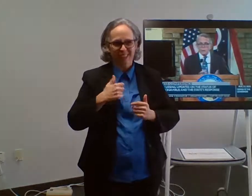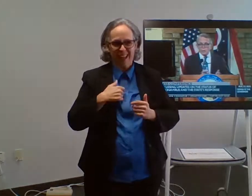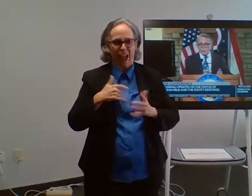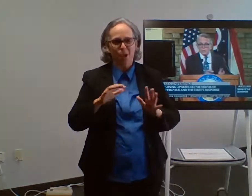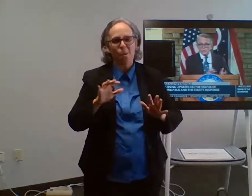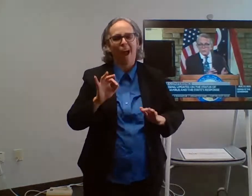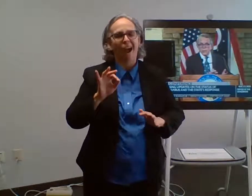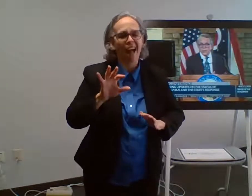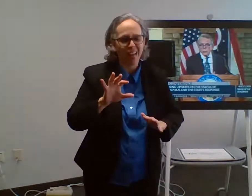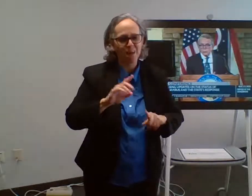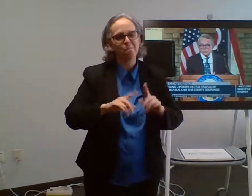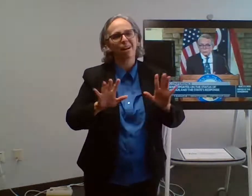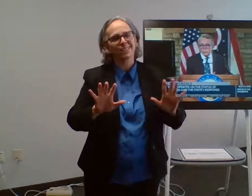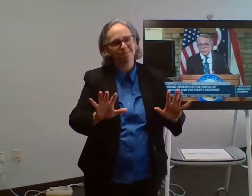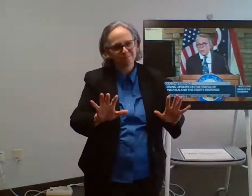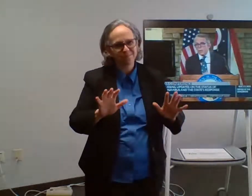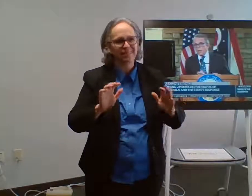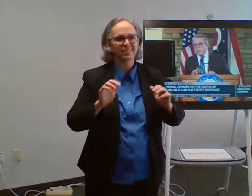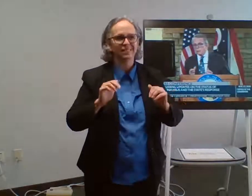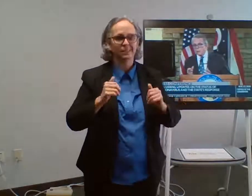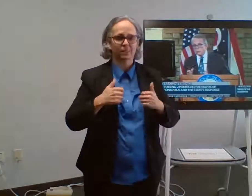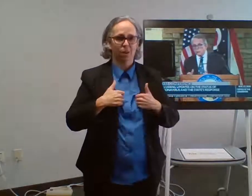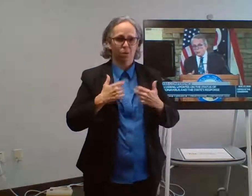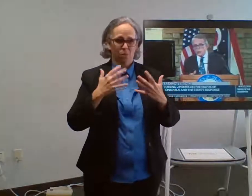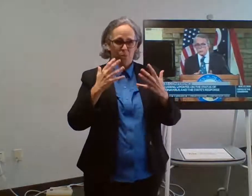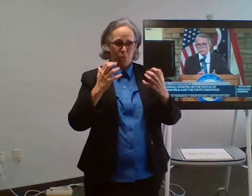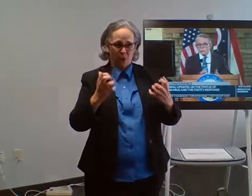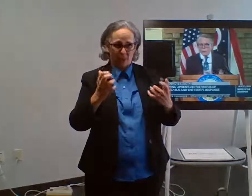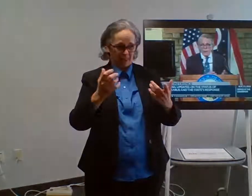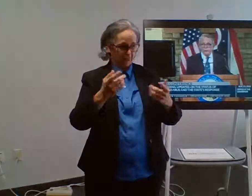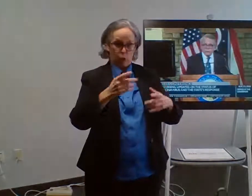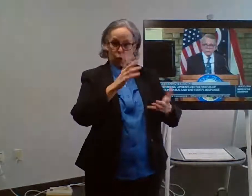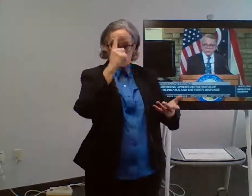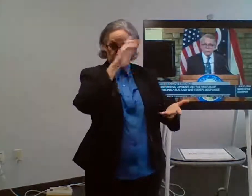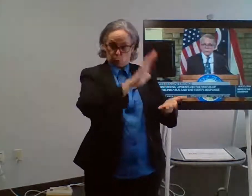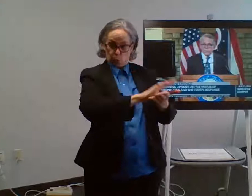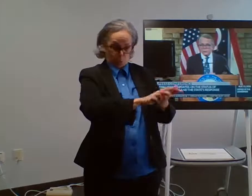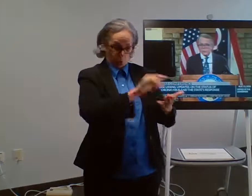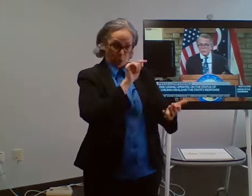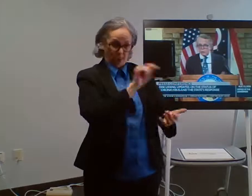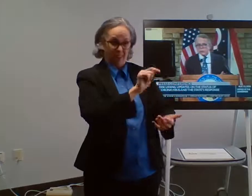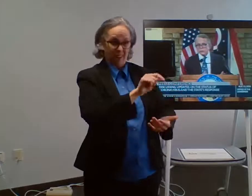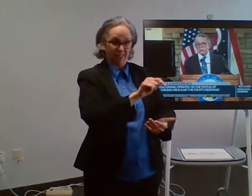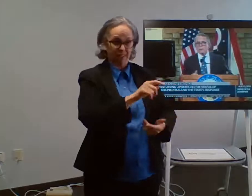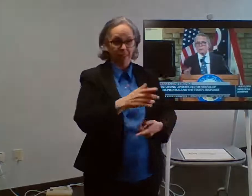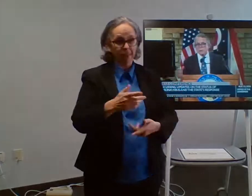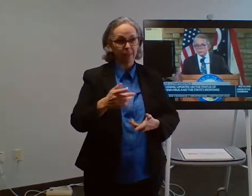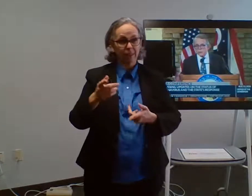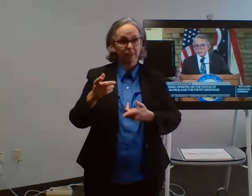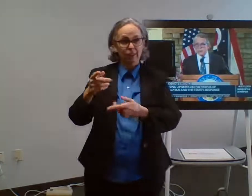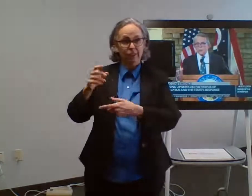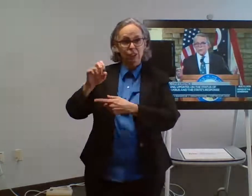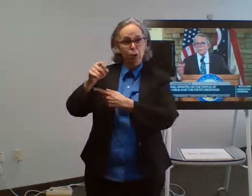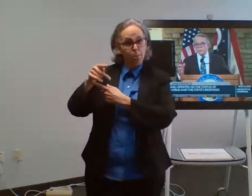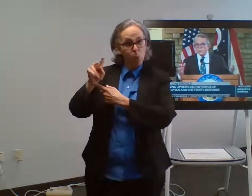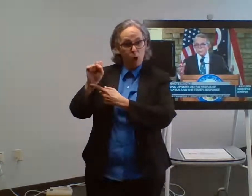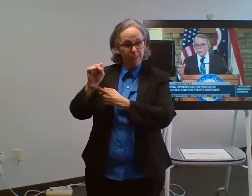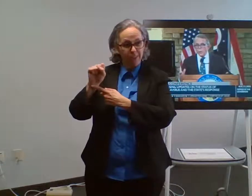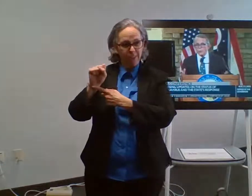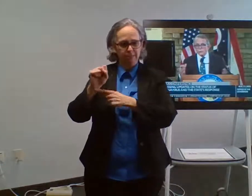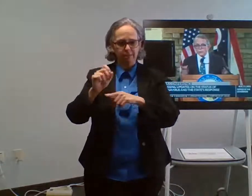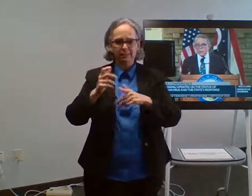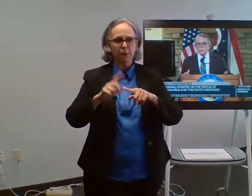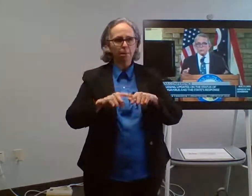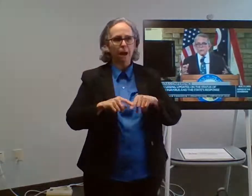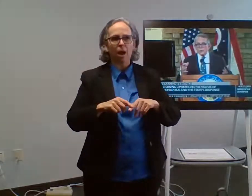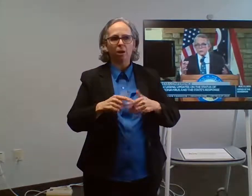on in the school and what goes on with the athletes is directly related to what goes on in the community. If you